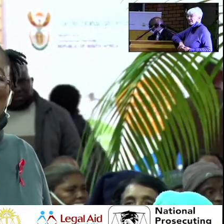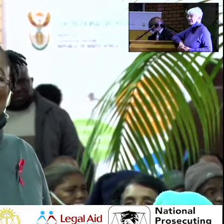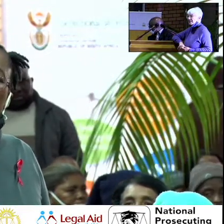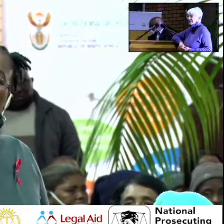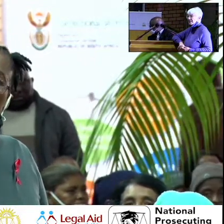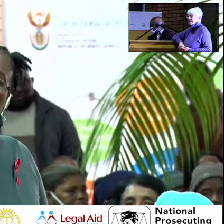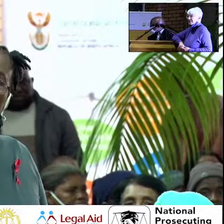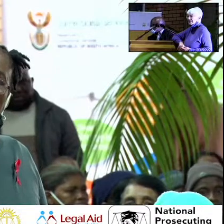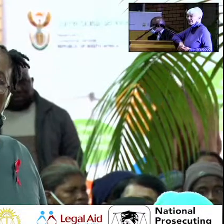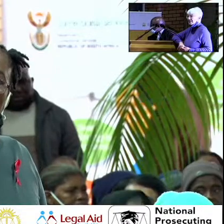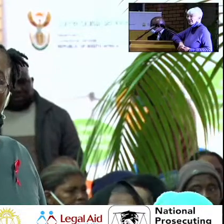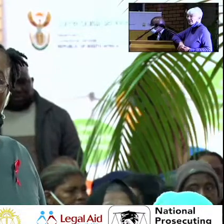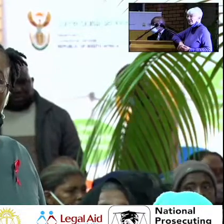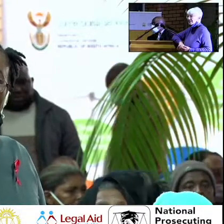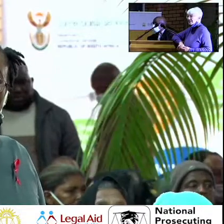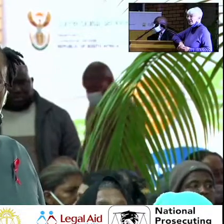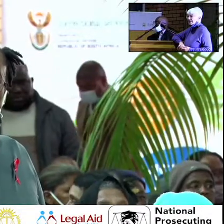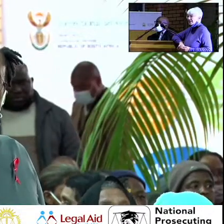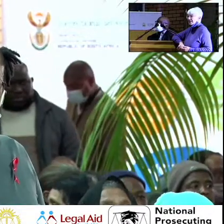dead yet.